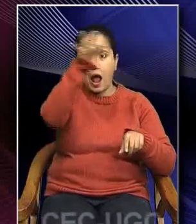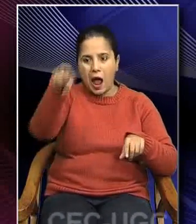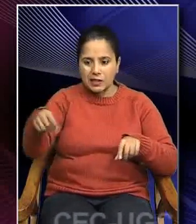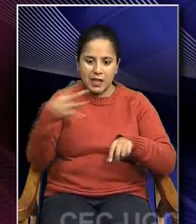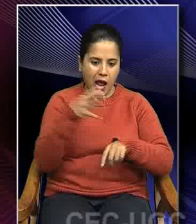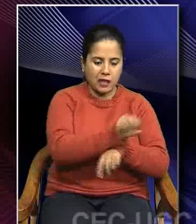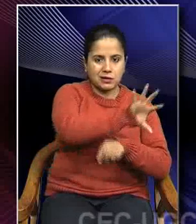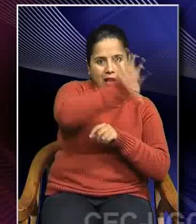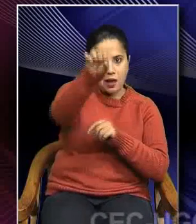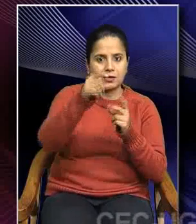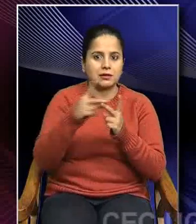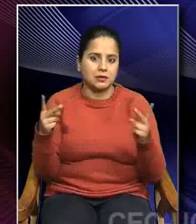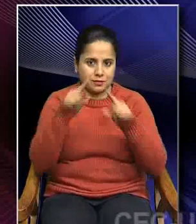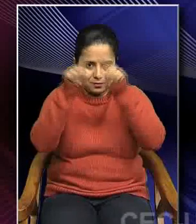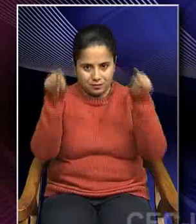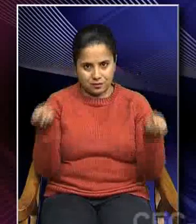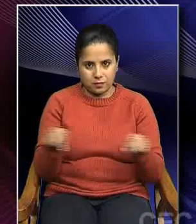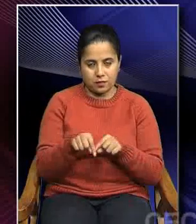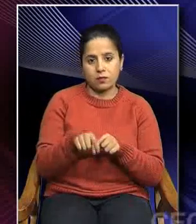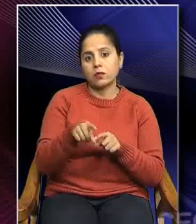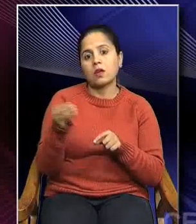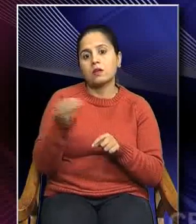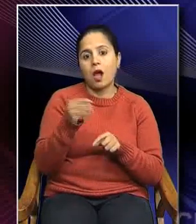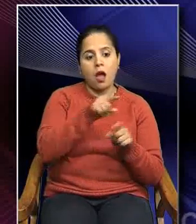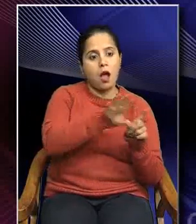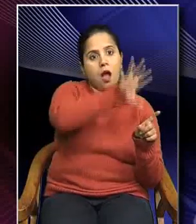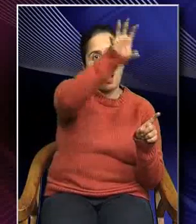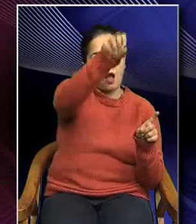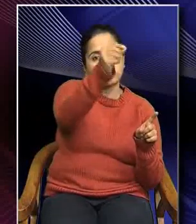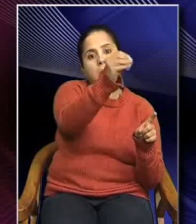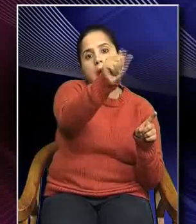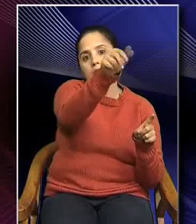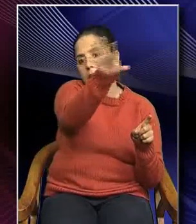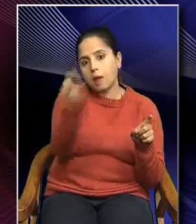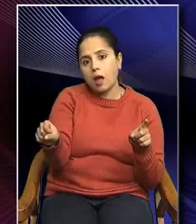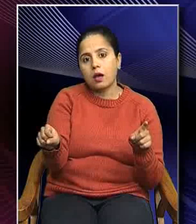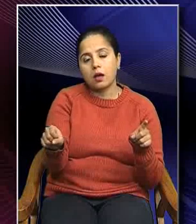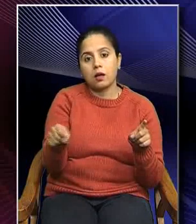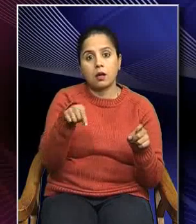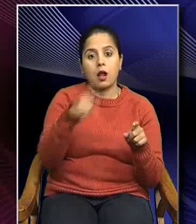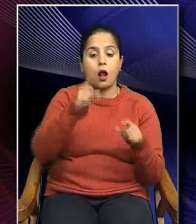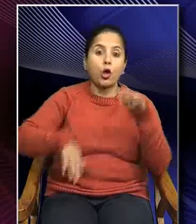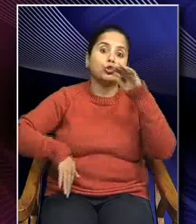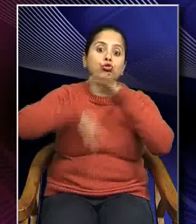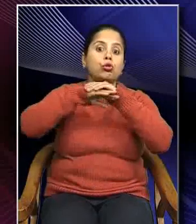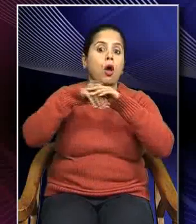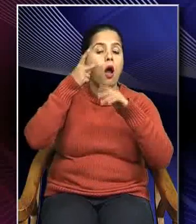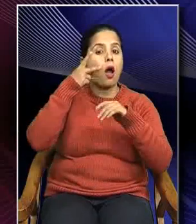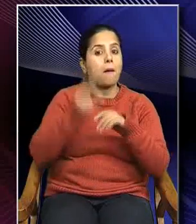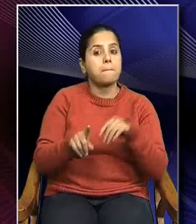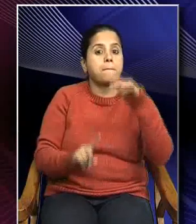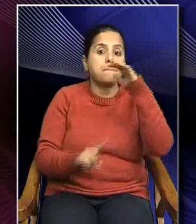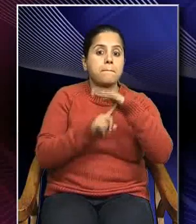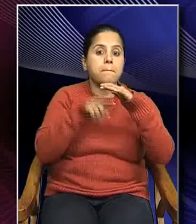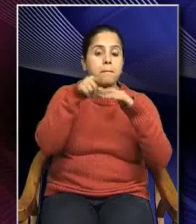becomes eaten by some other animal till it reaches the attic, till it reaches the top of the